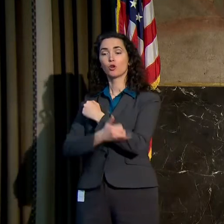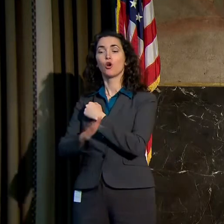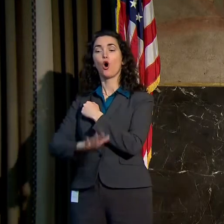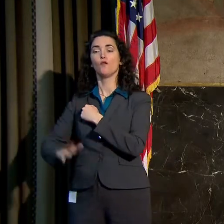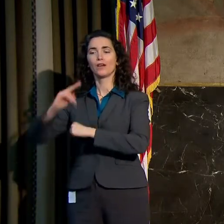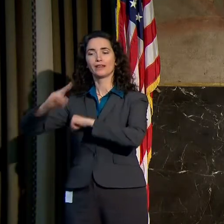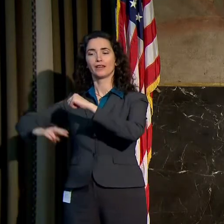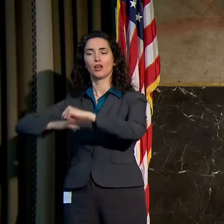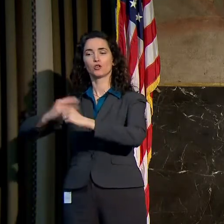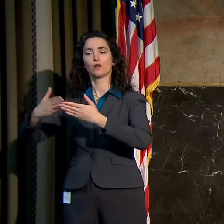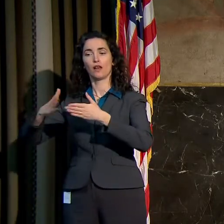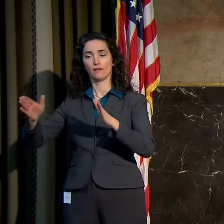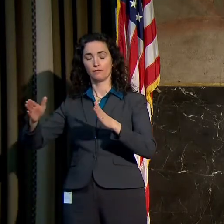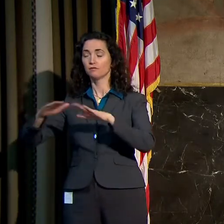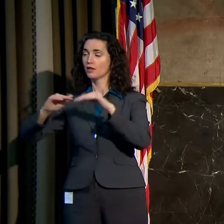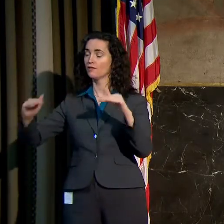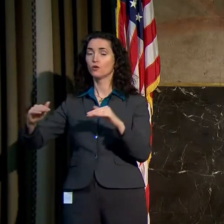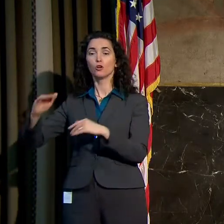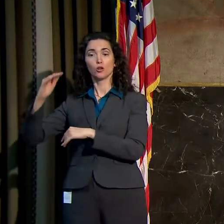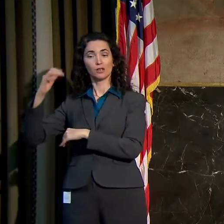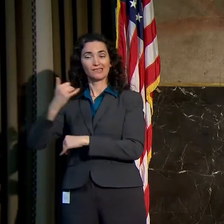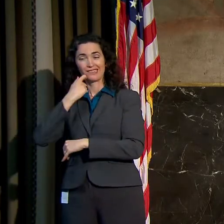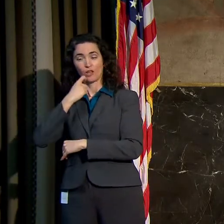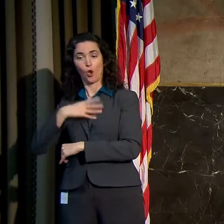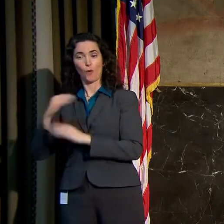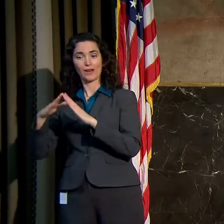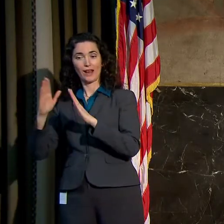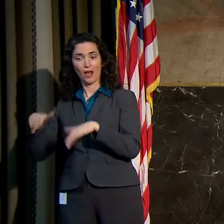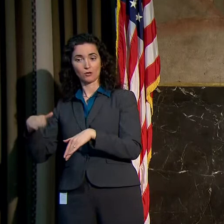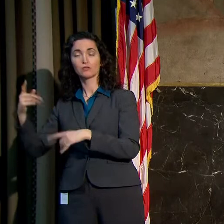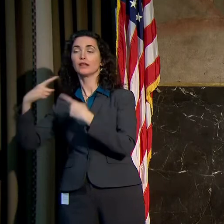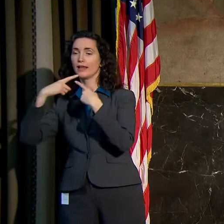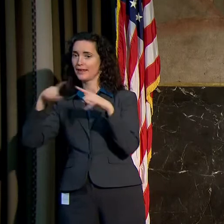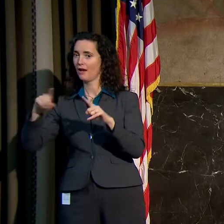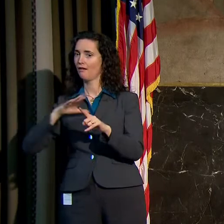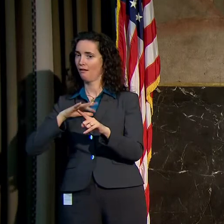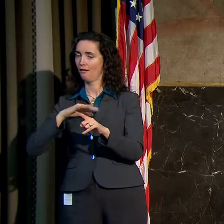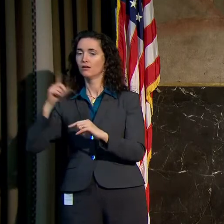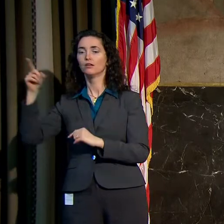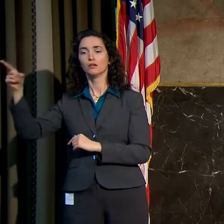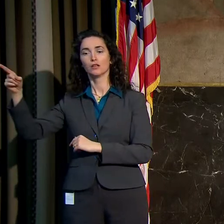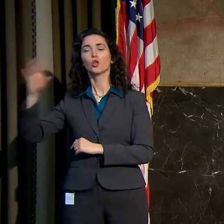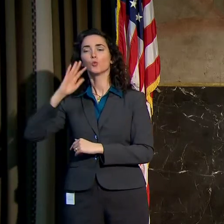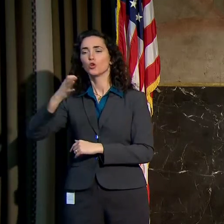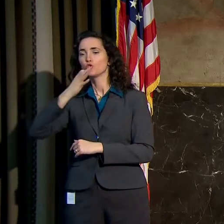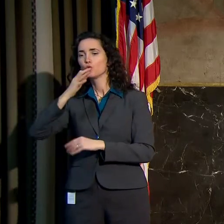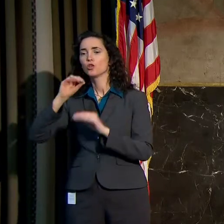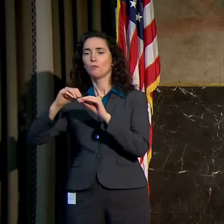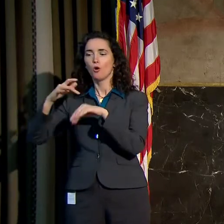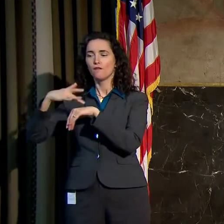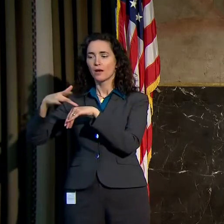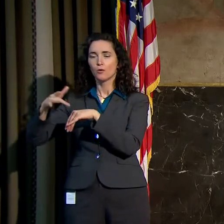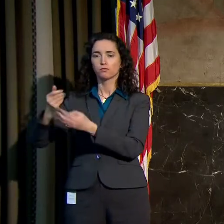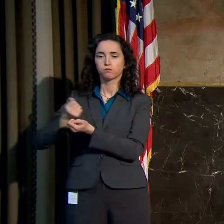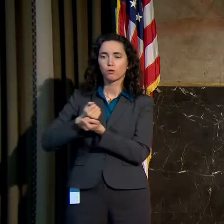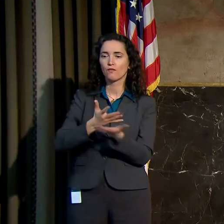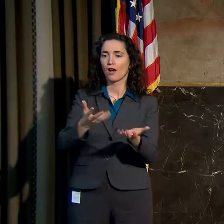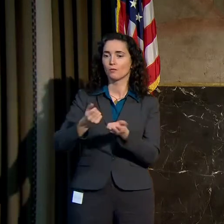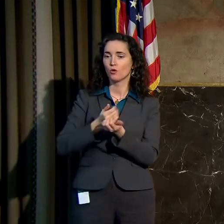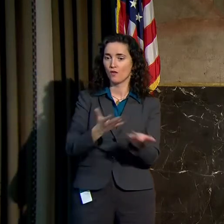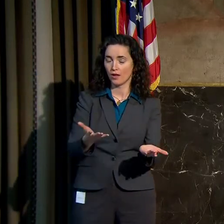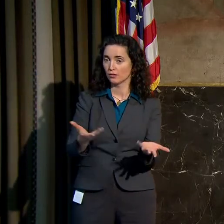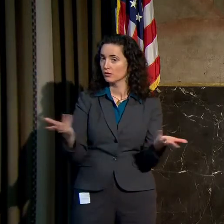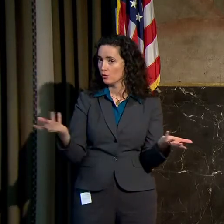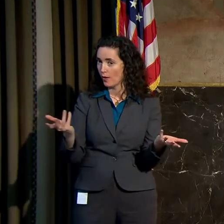additional resources will be made available in the fight against COVID, and that includes the public now being able to